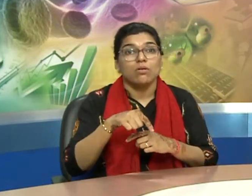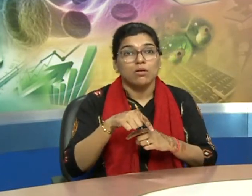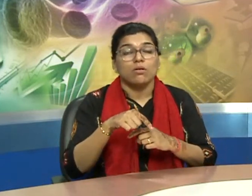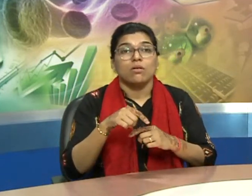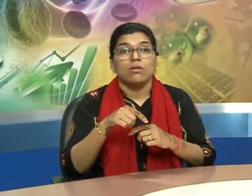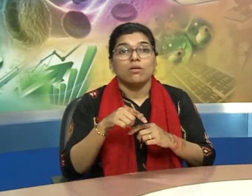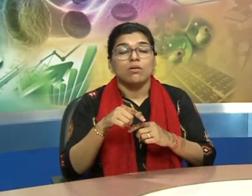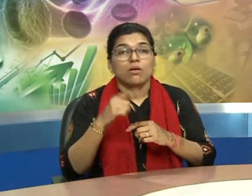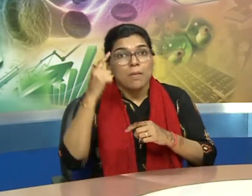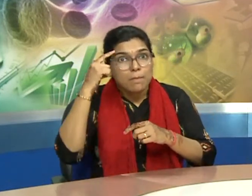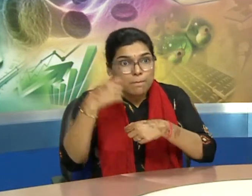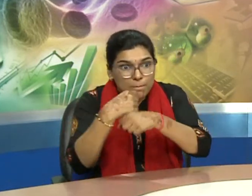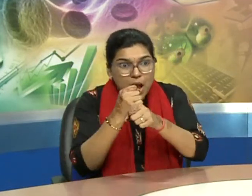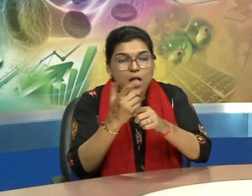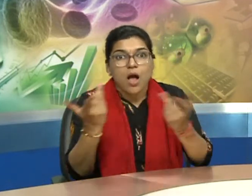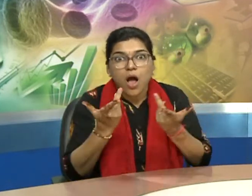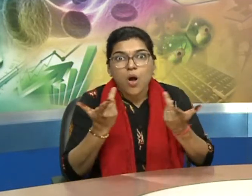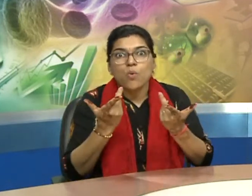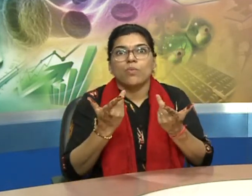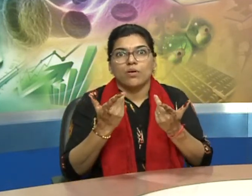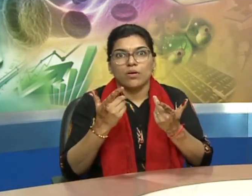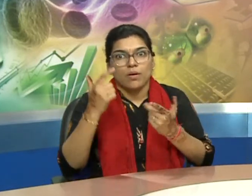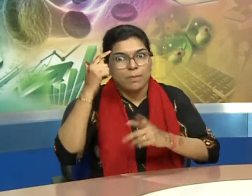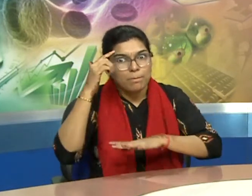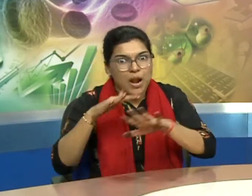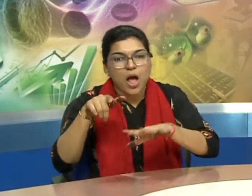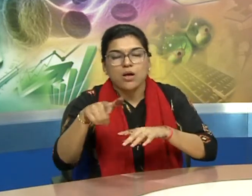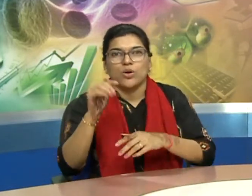and other bibliographies.